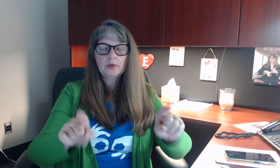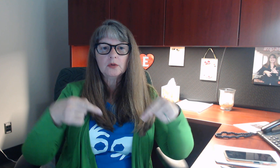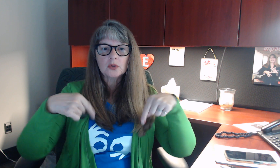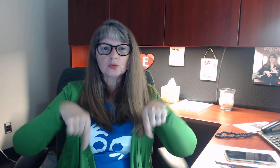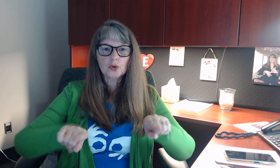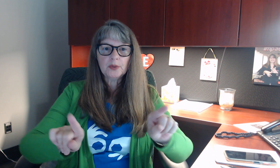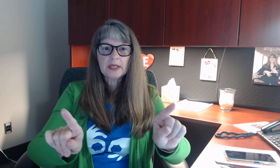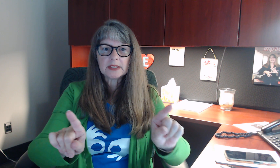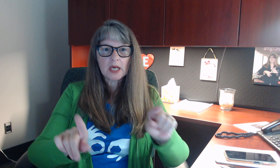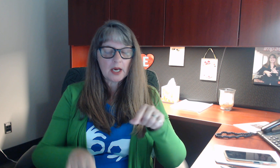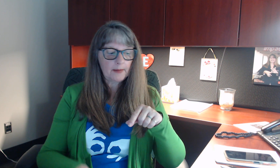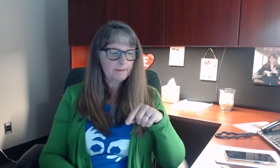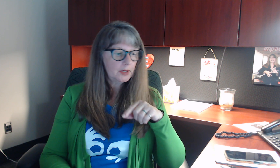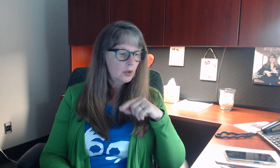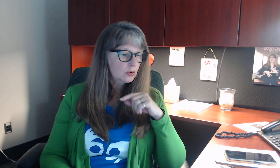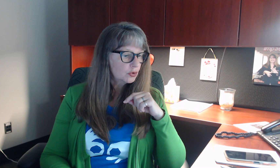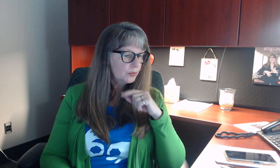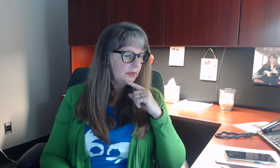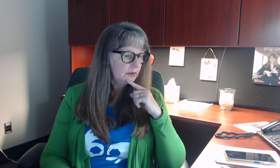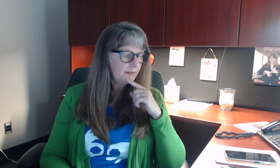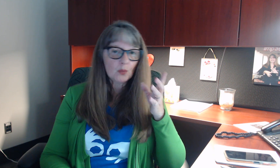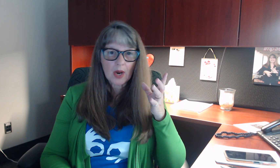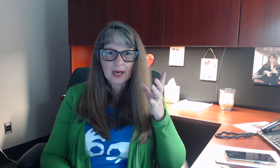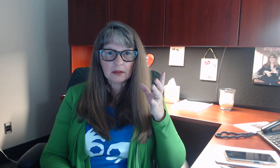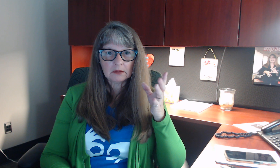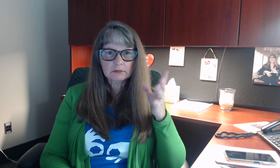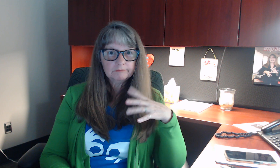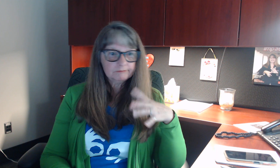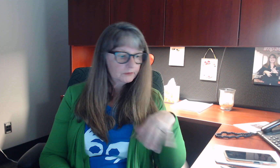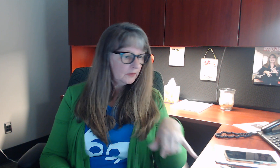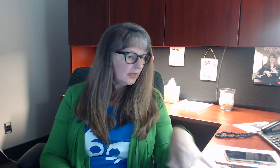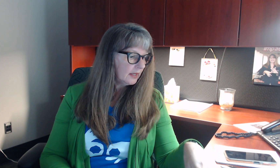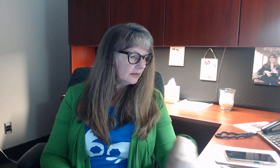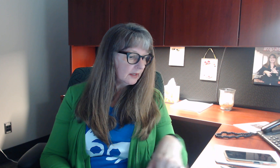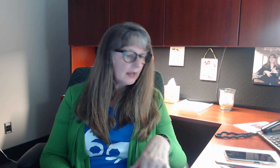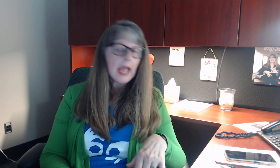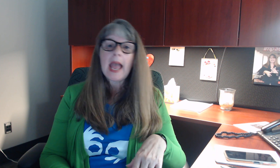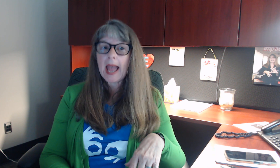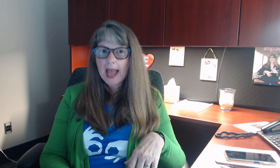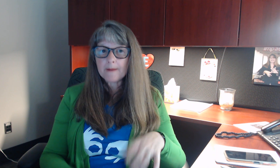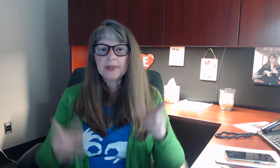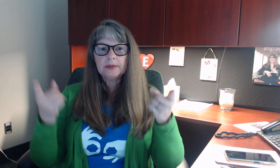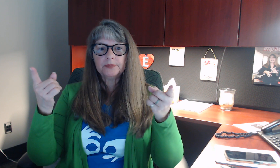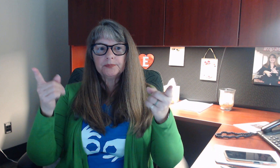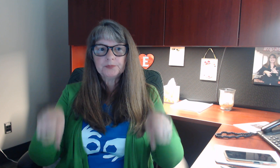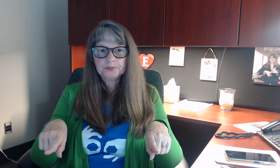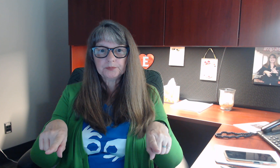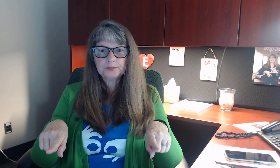So during that time, during, meanwhile, that kind of thing. Happen.